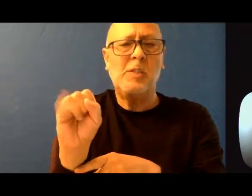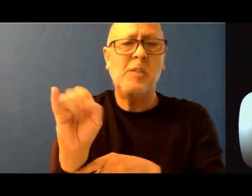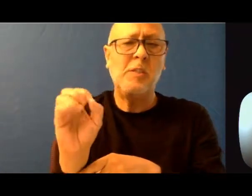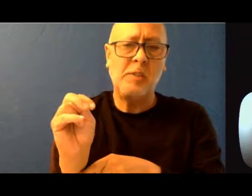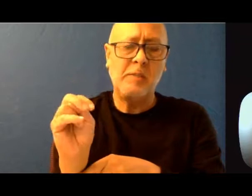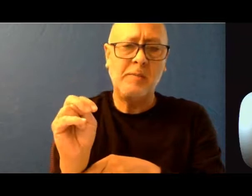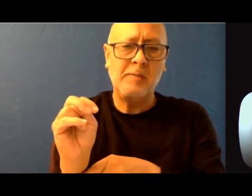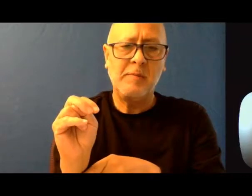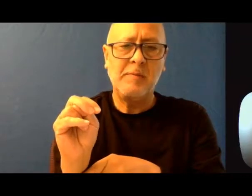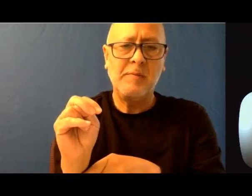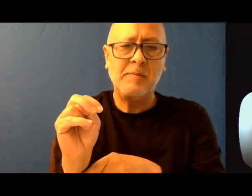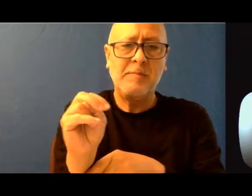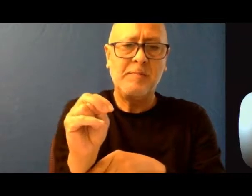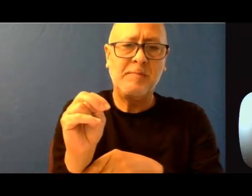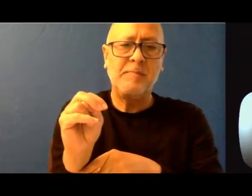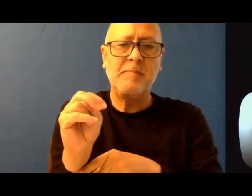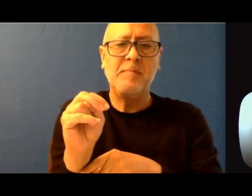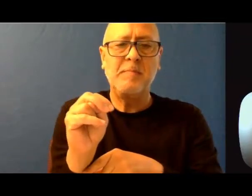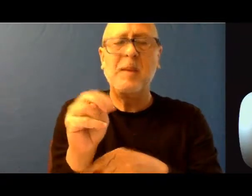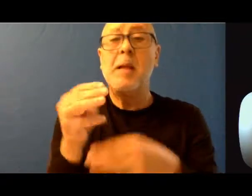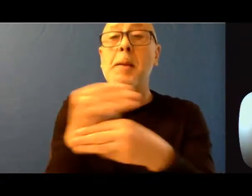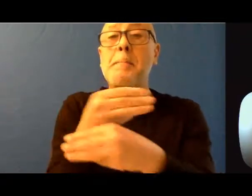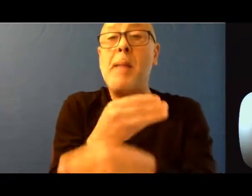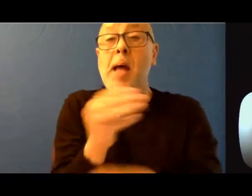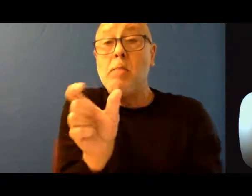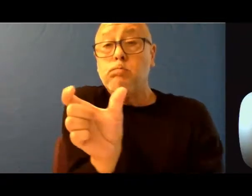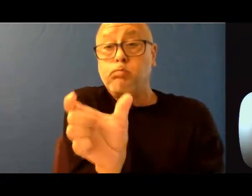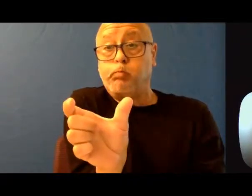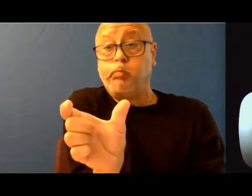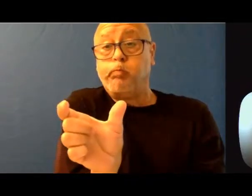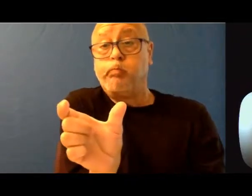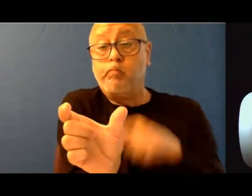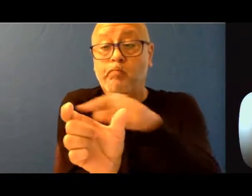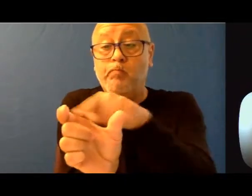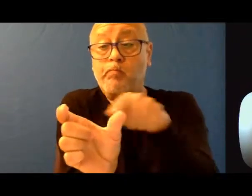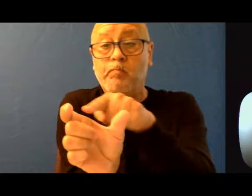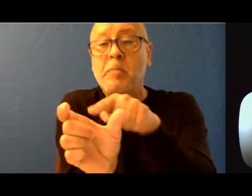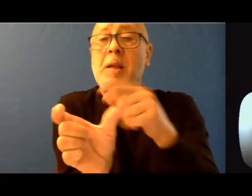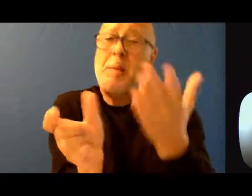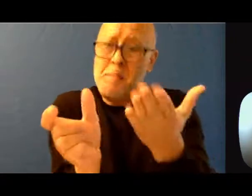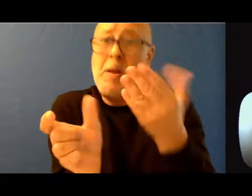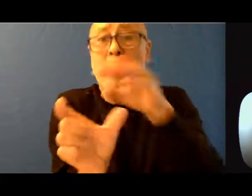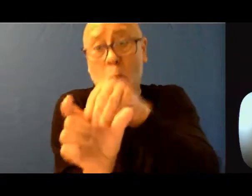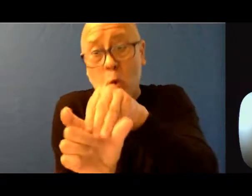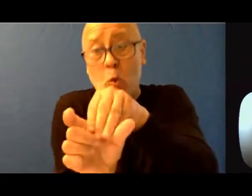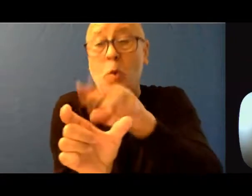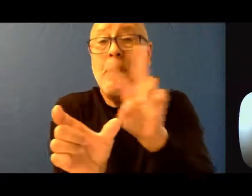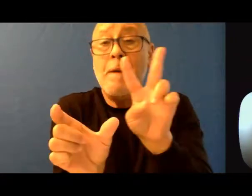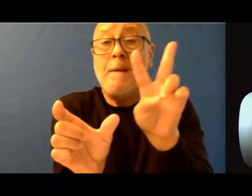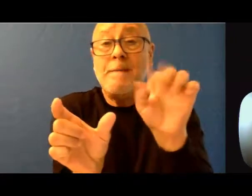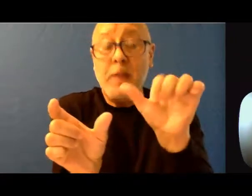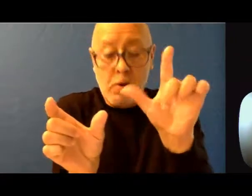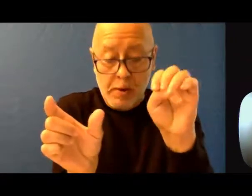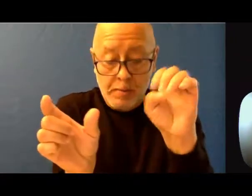variables, So here we're talking about the variables from